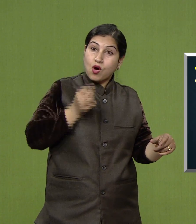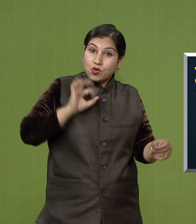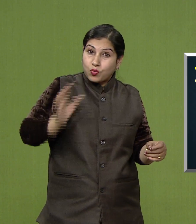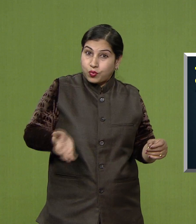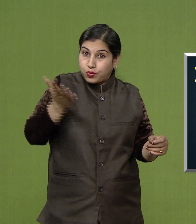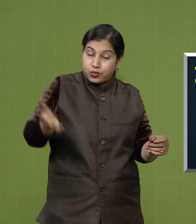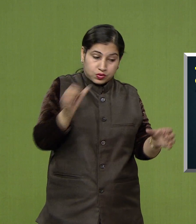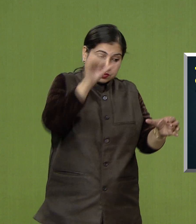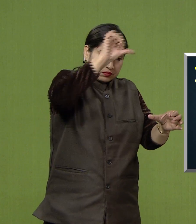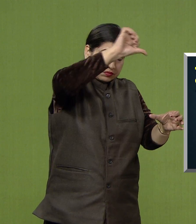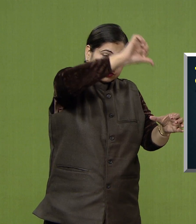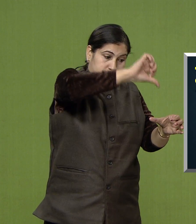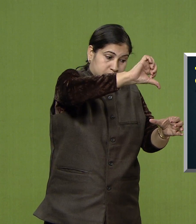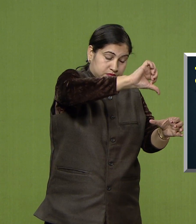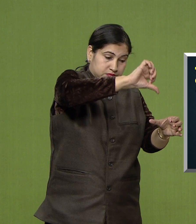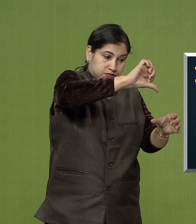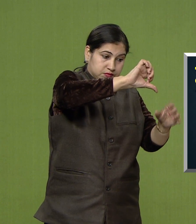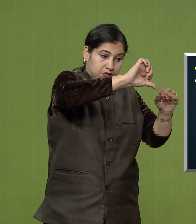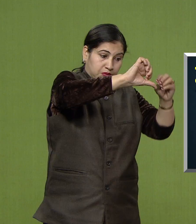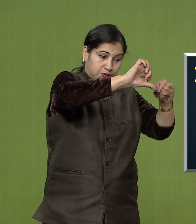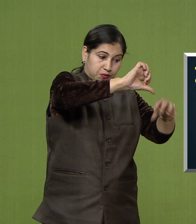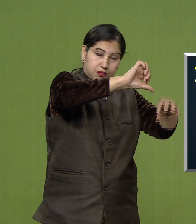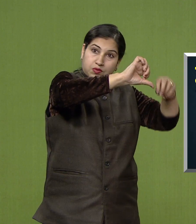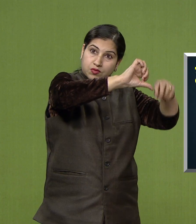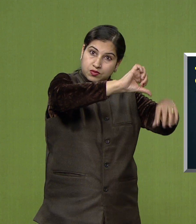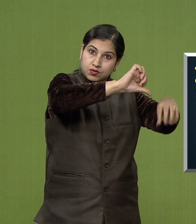portion on the mouth of a mug or pan.